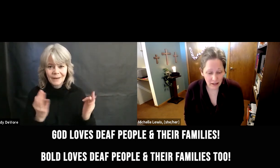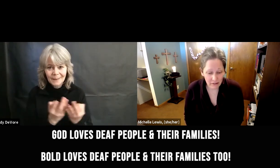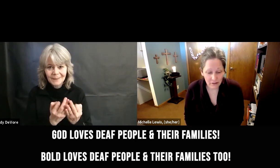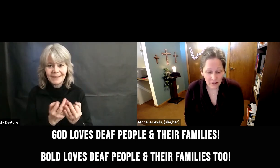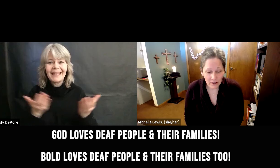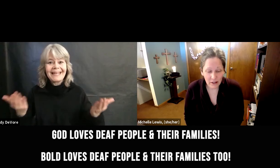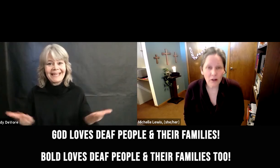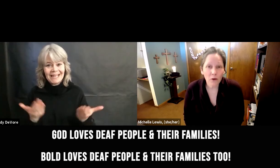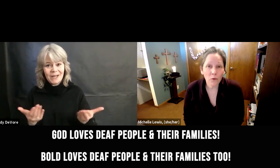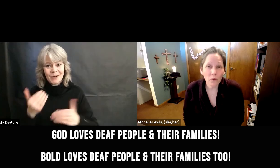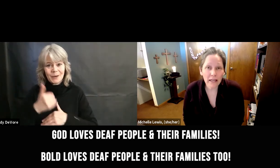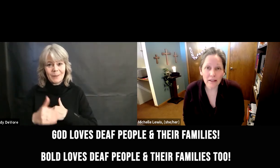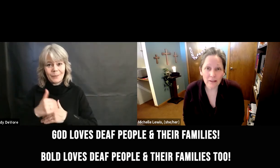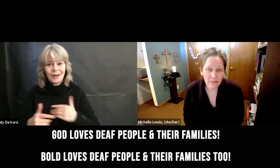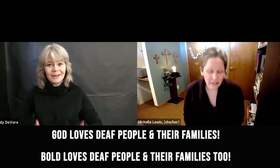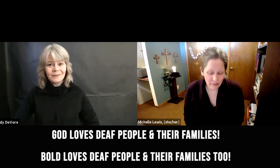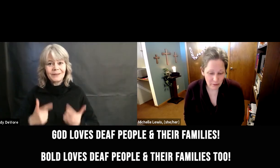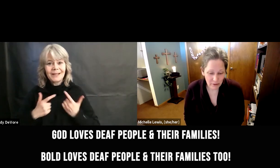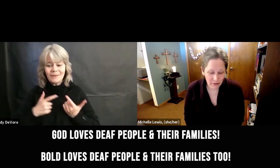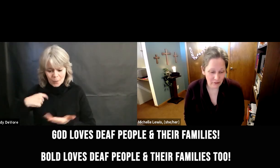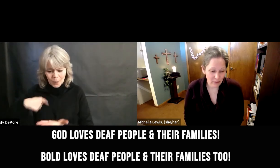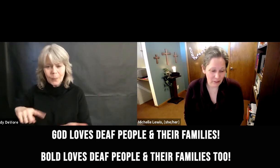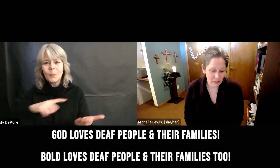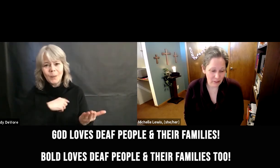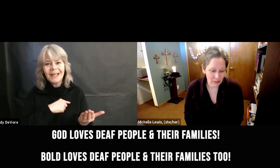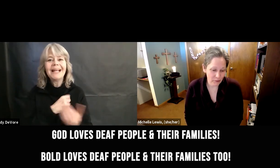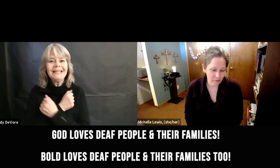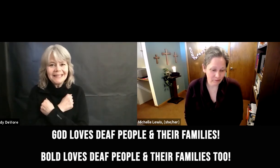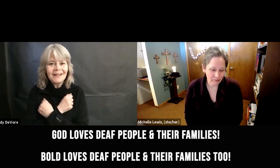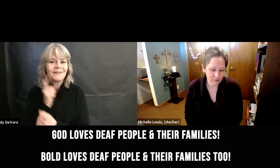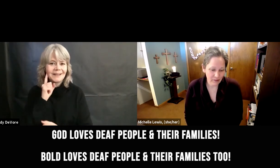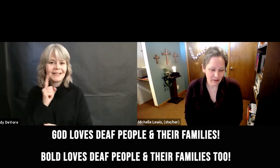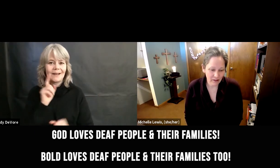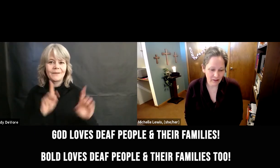of Life, we love deaf people and their families too.